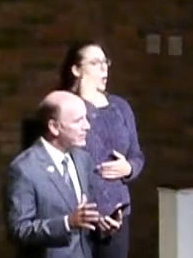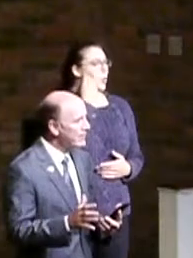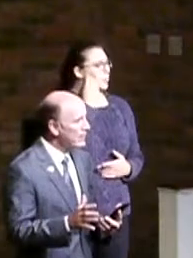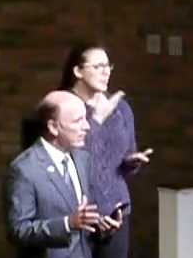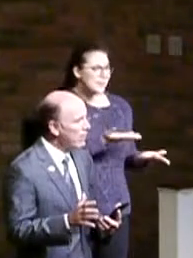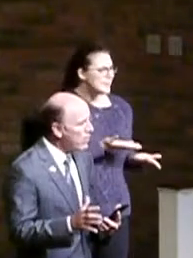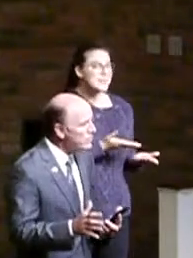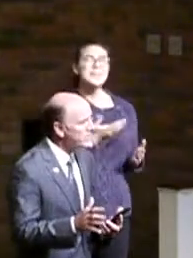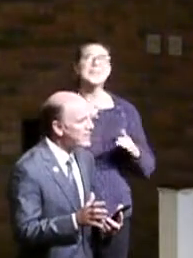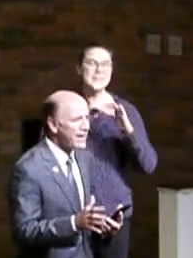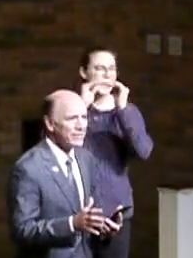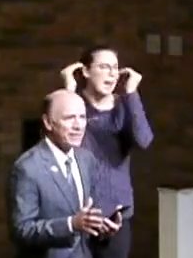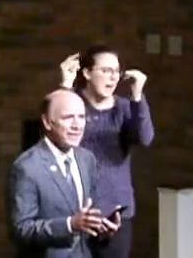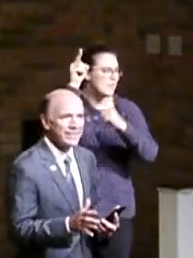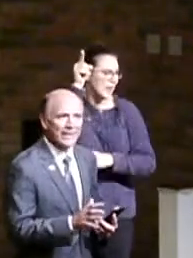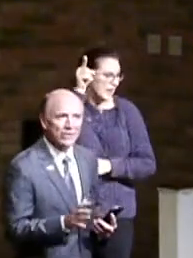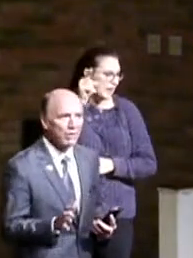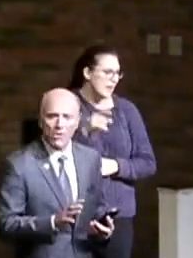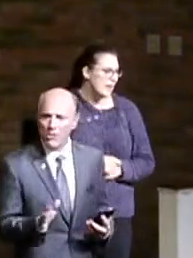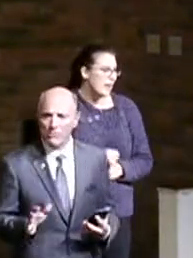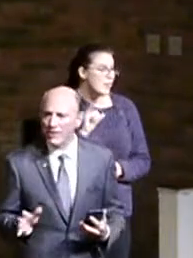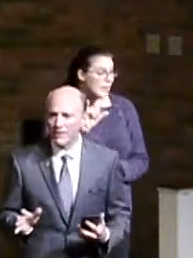heaven. Our home is in heaven.